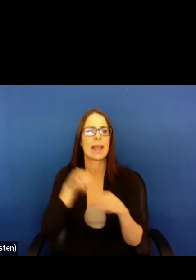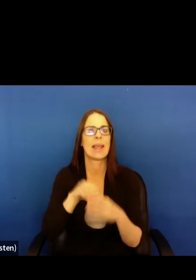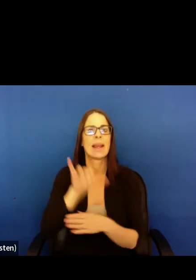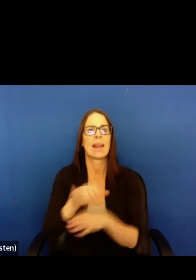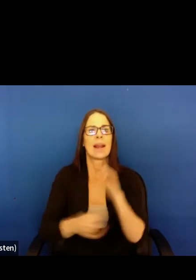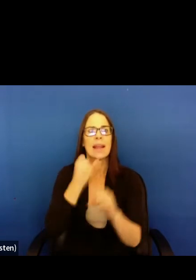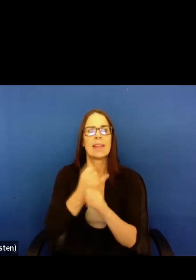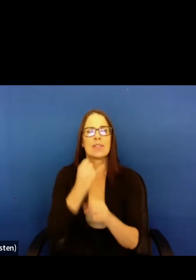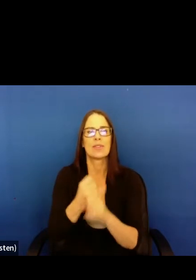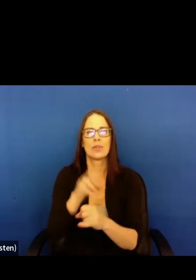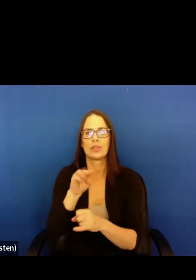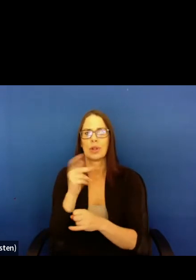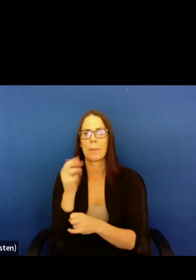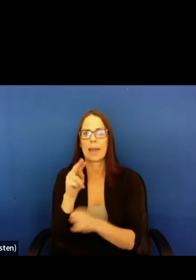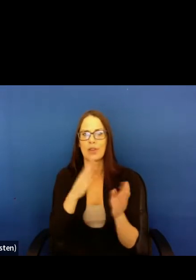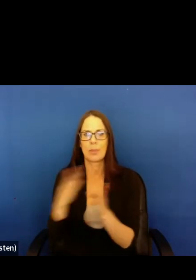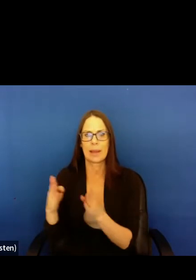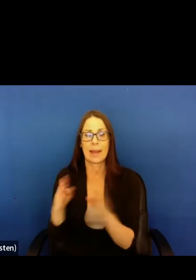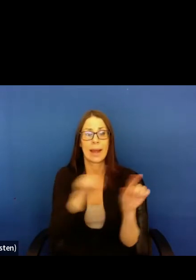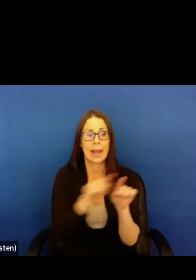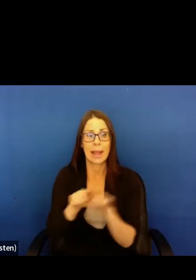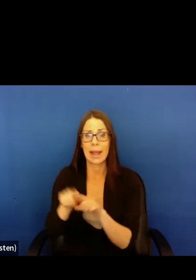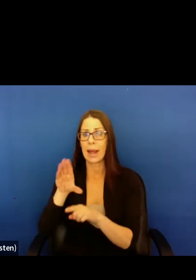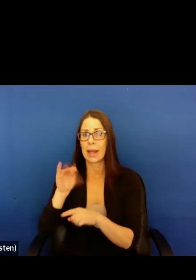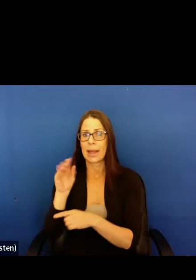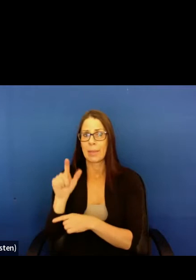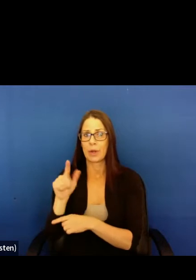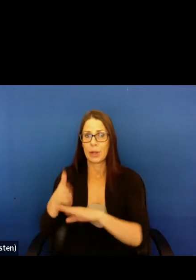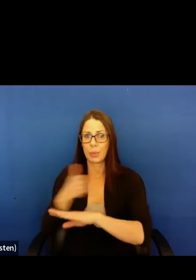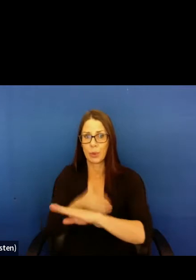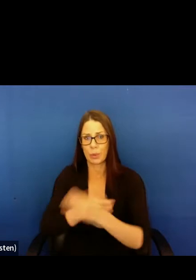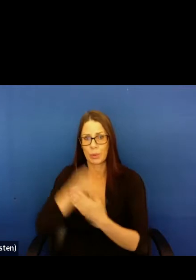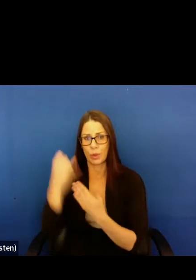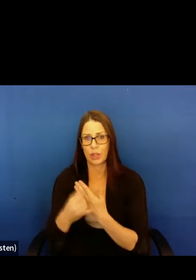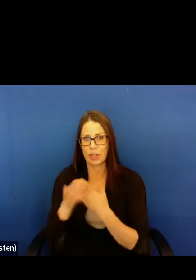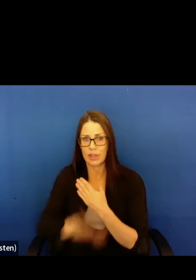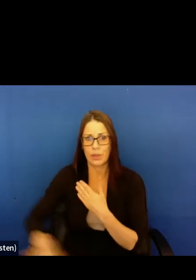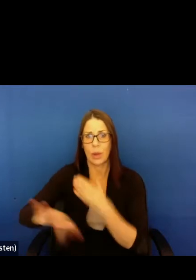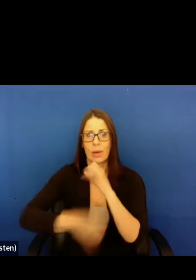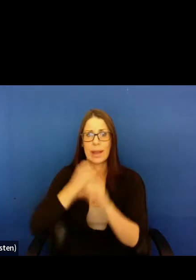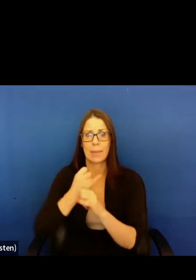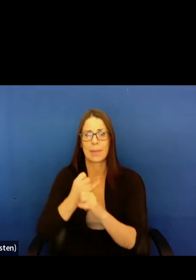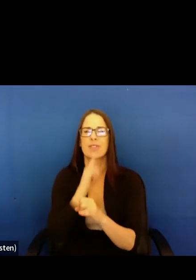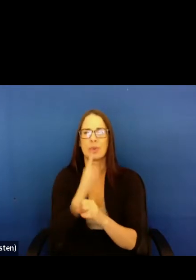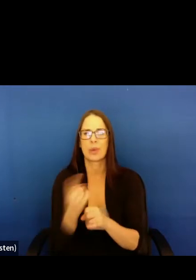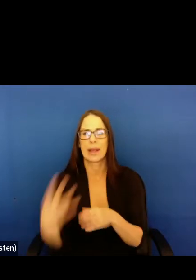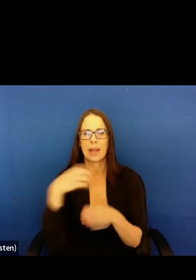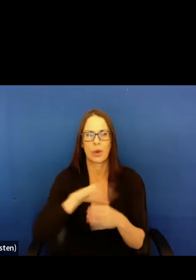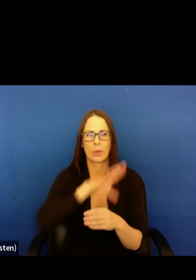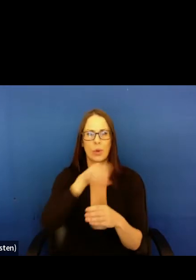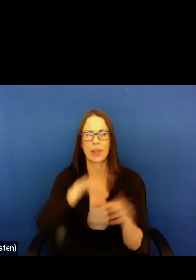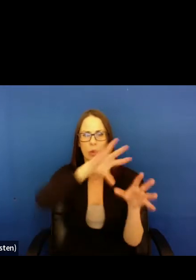institutional master plan and our capital improvement projects throughout campus to really incorporate the removal of